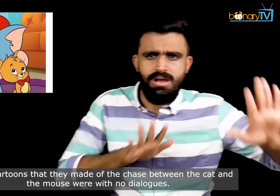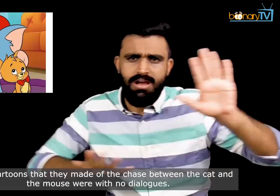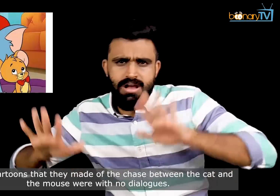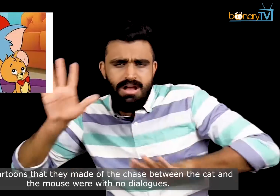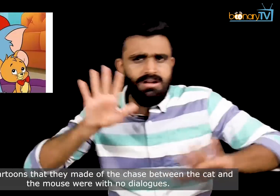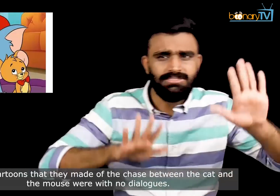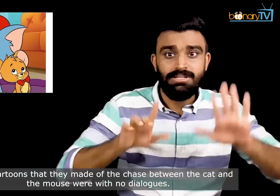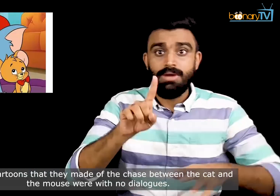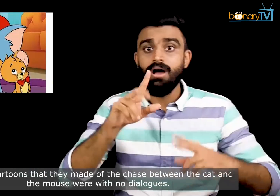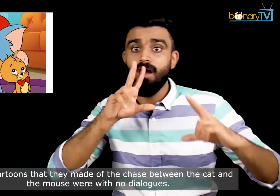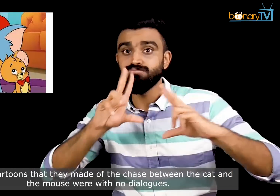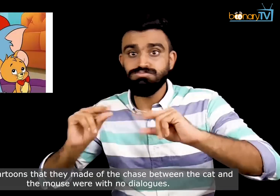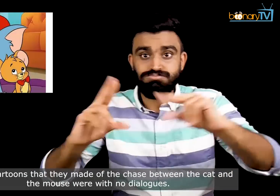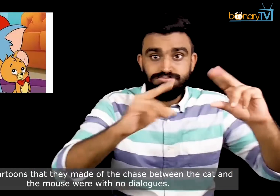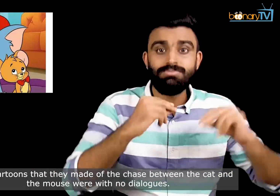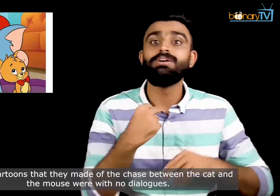were with no dialogues.